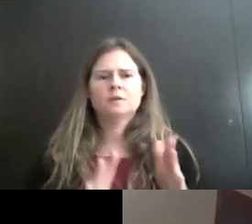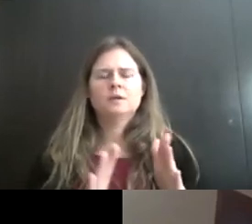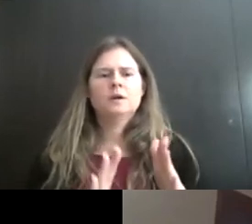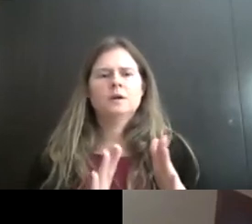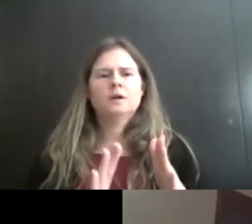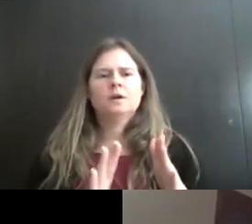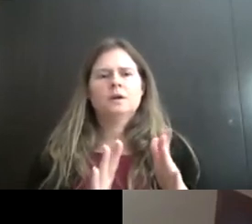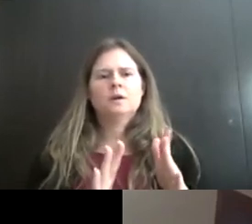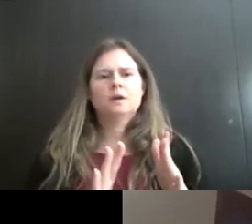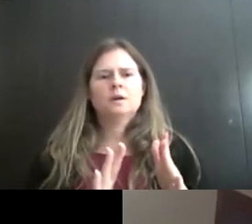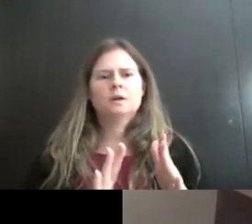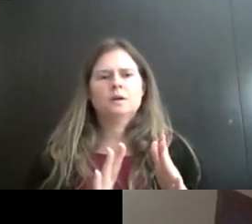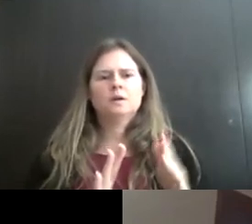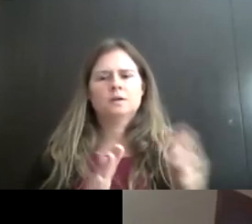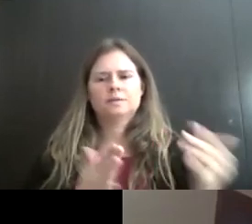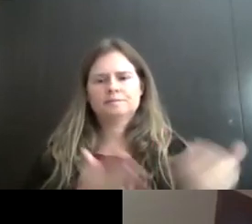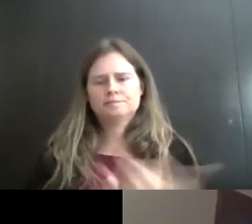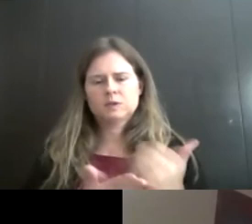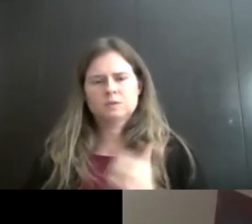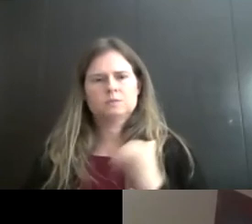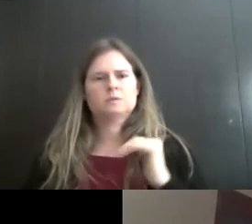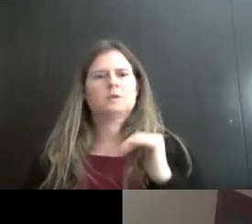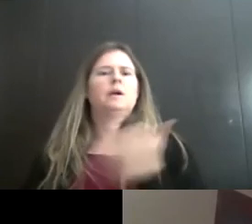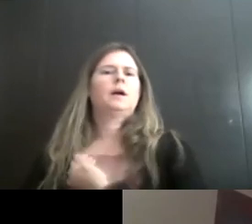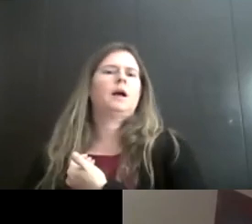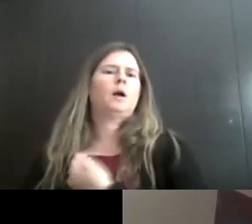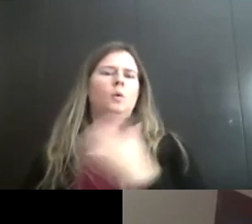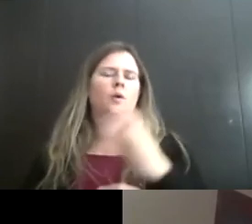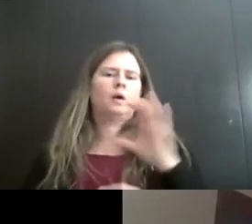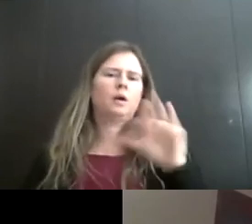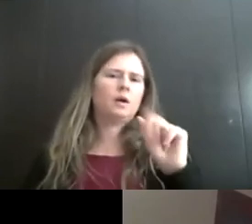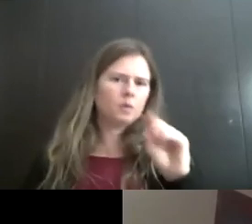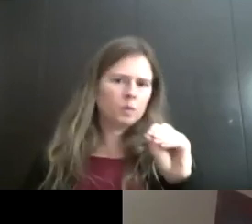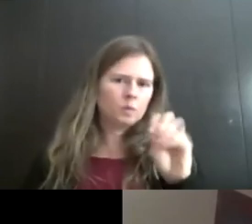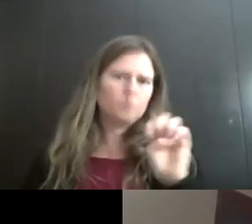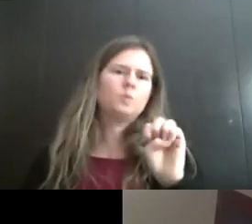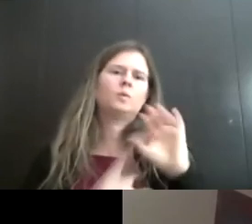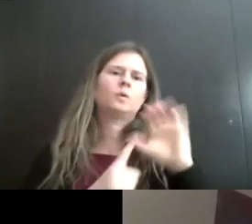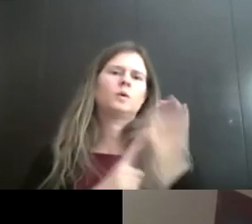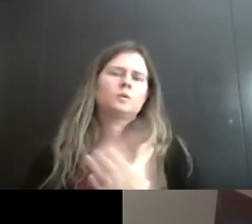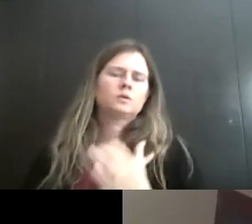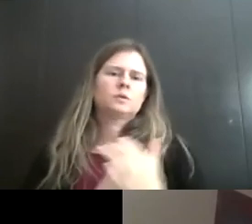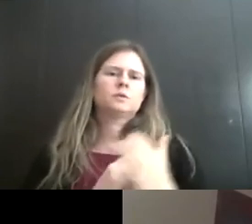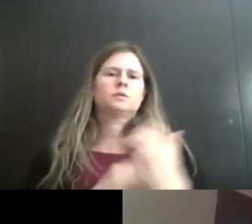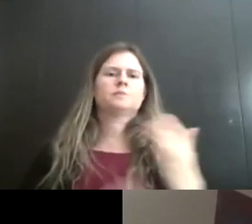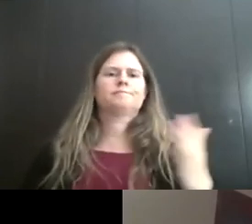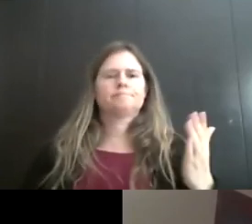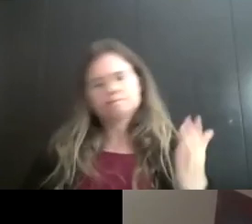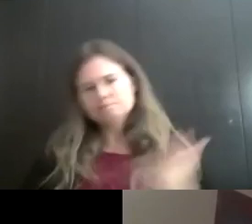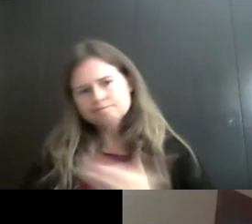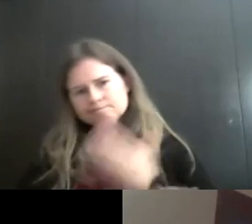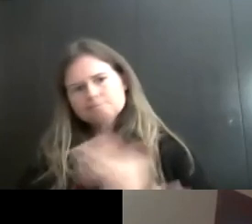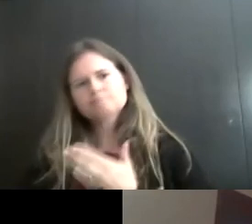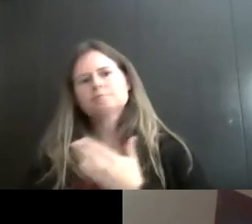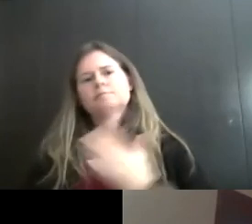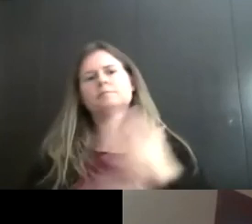But there's a lot of ways, there's a major revitalization of our canoe culture. There's a major revitalization of our language. So there's language